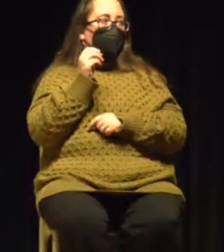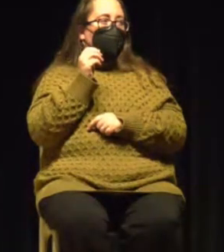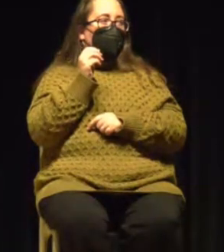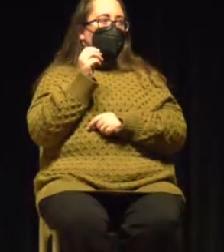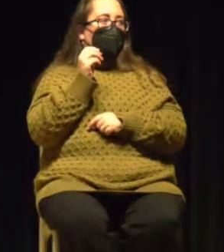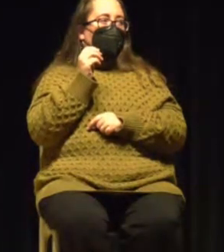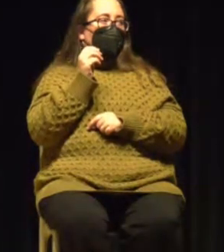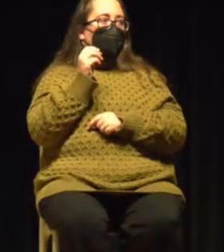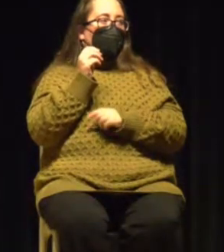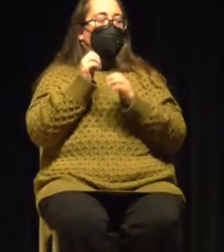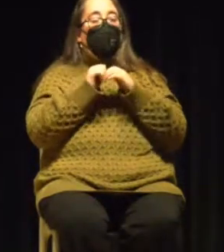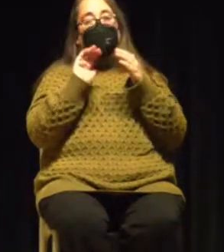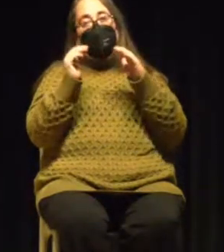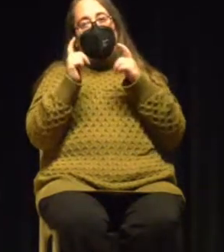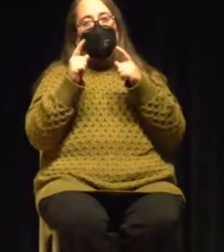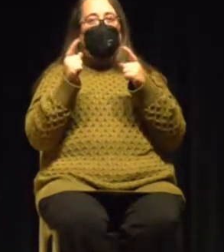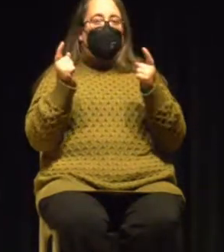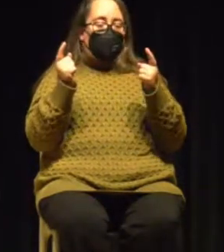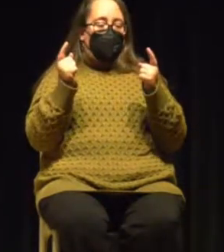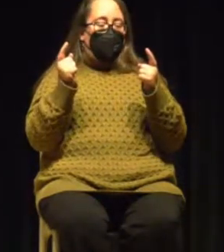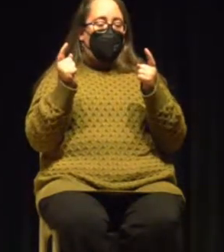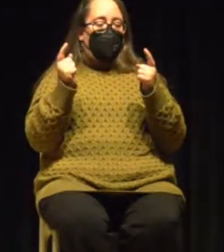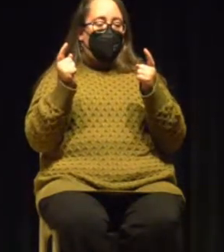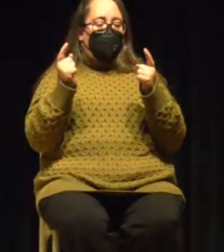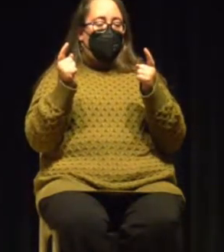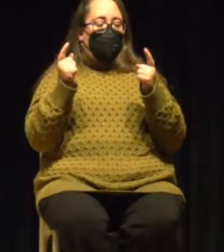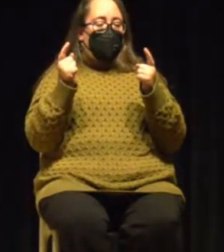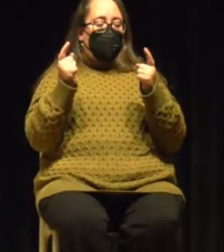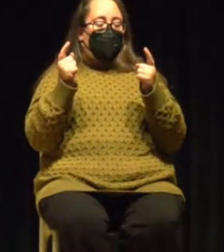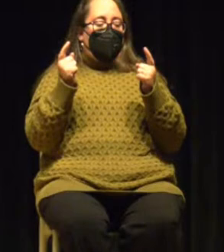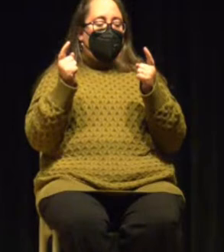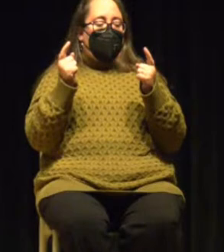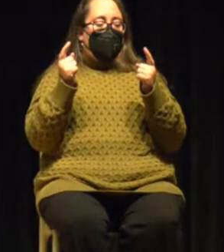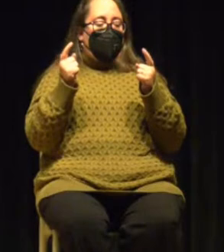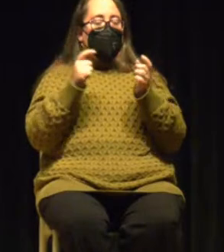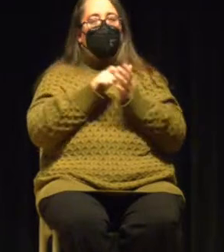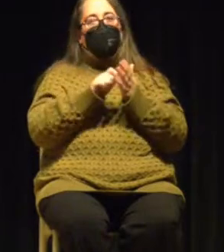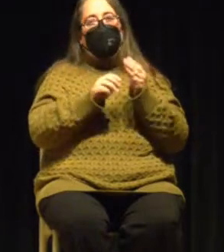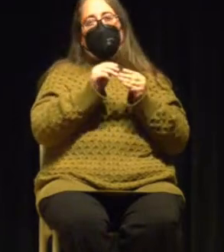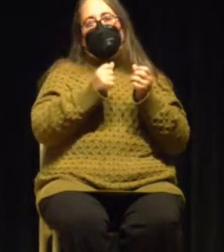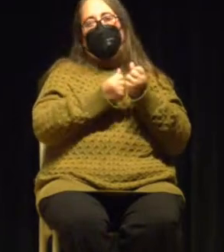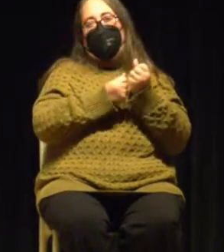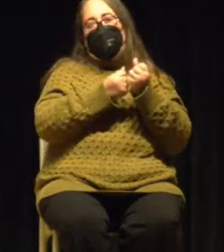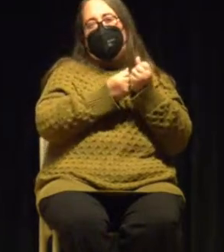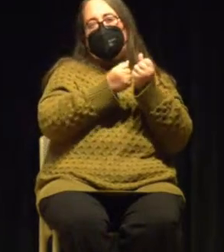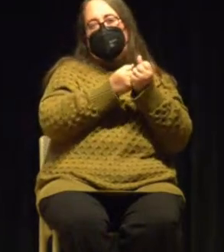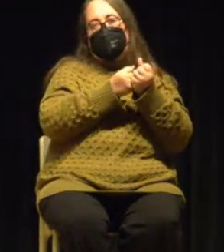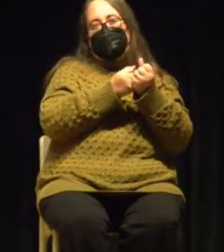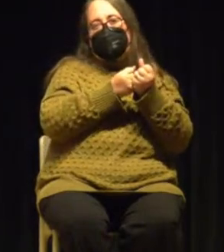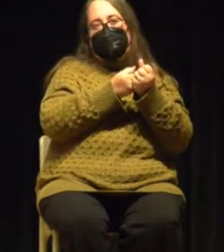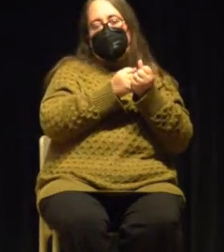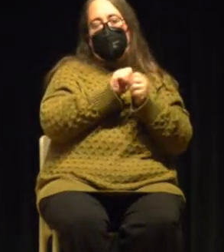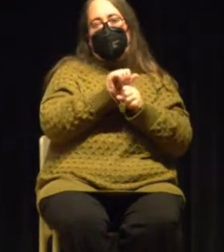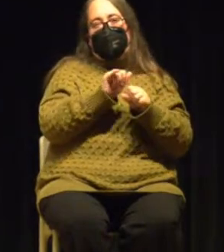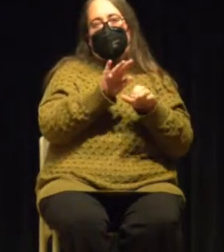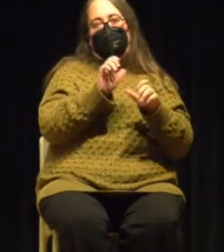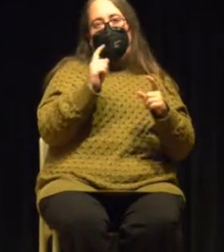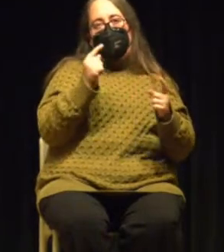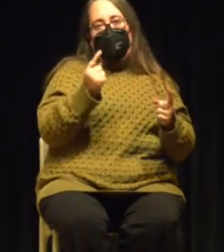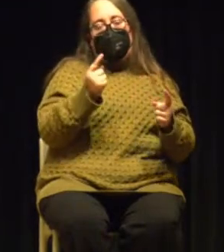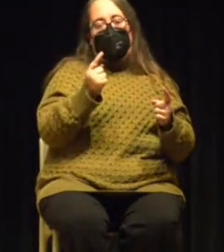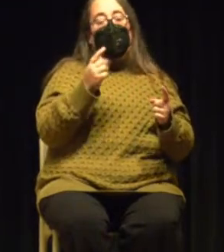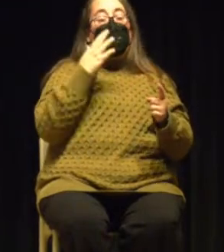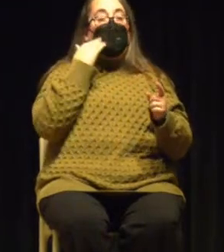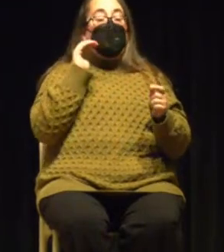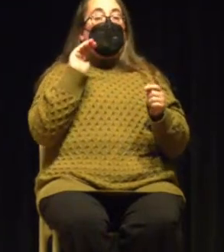compared or contrasted probably to, you know, to writing most of your advocacy stuff that you've done in the past. Because